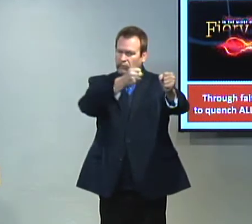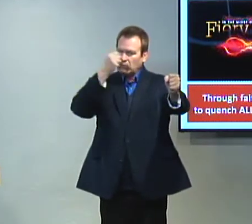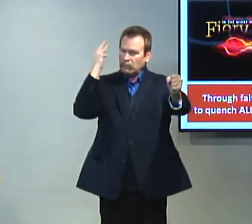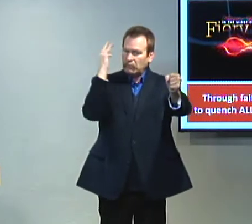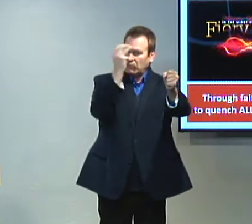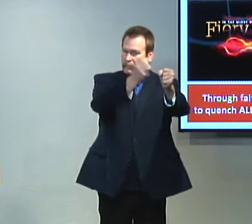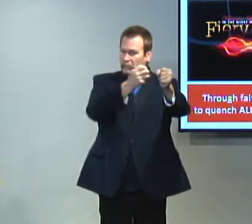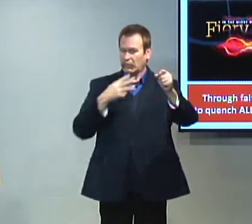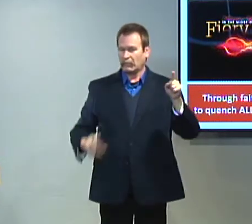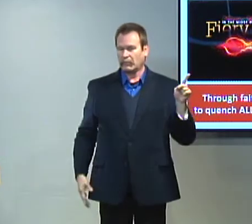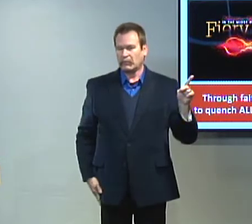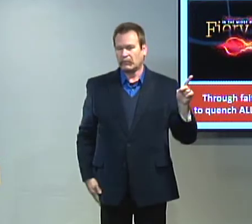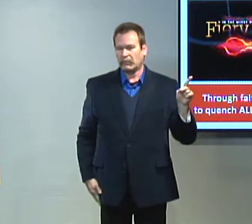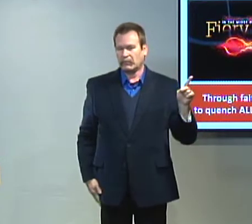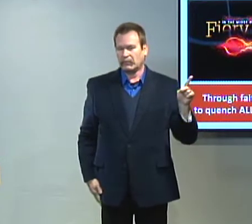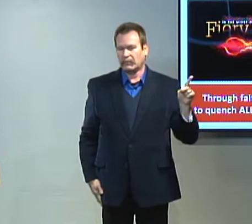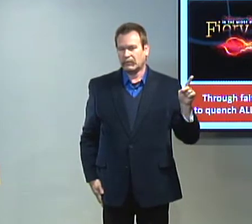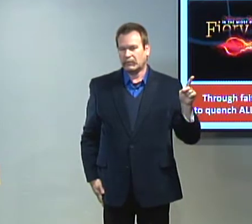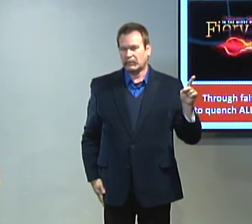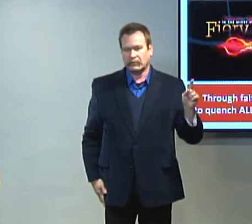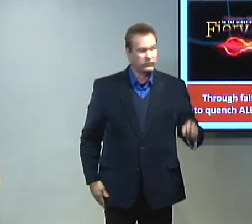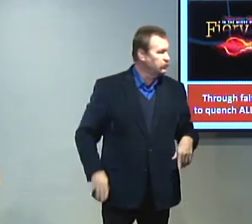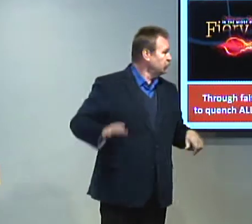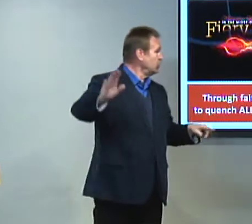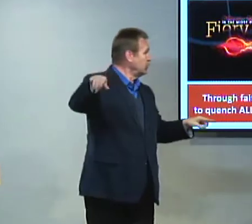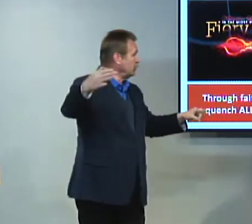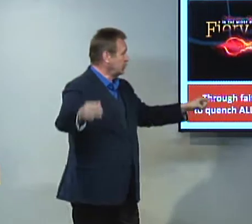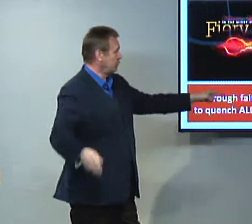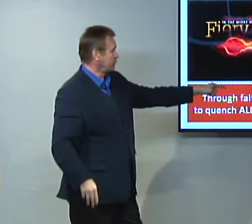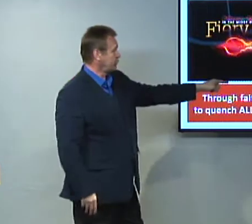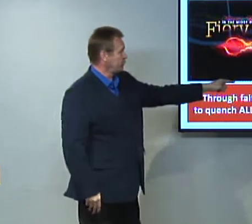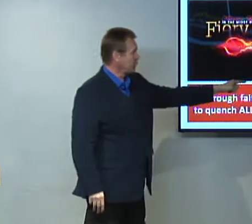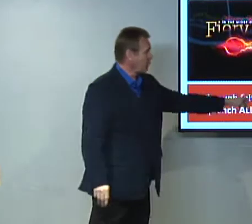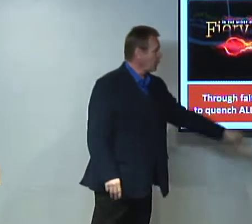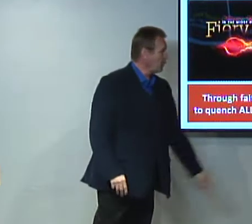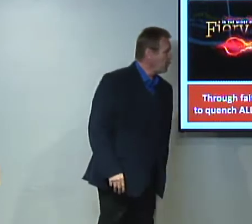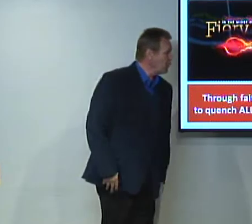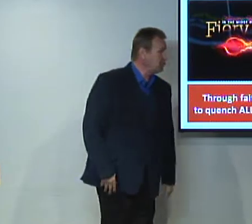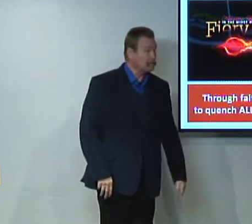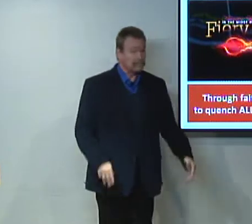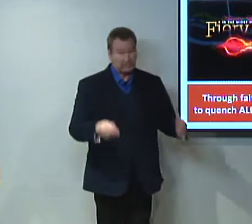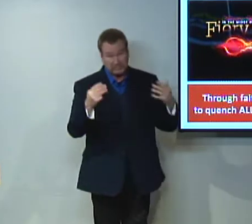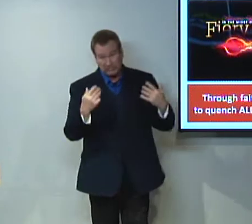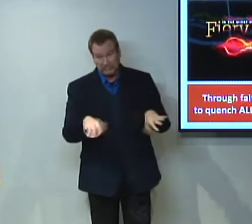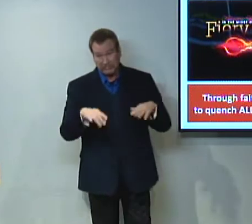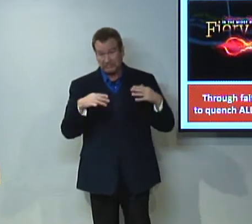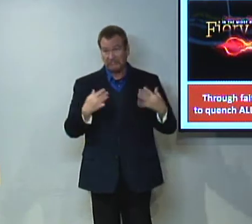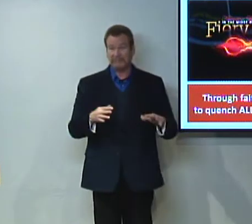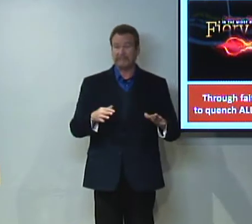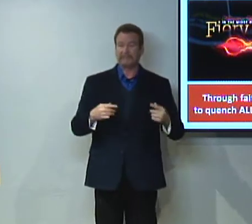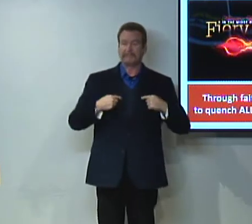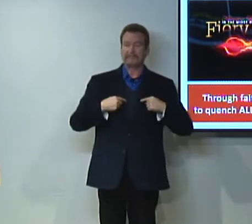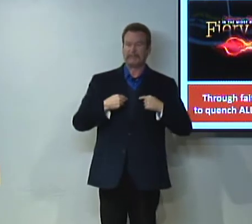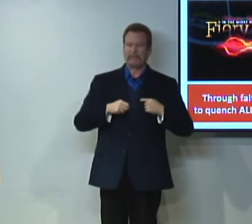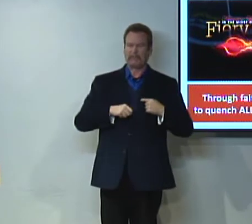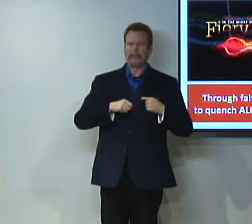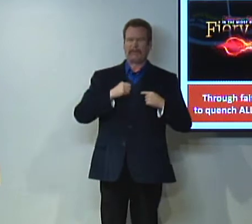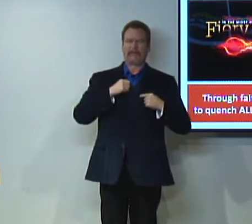But the devil is still slinging his arrows. He is still sending his arrows. And then this one, the third